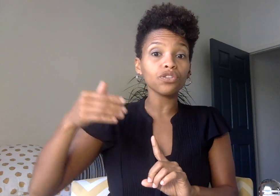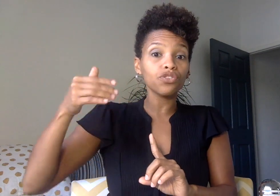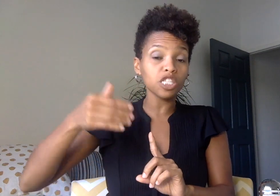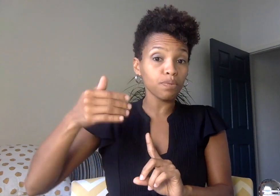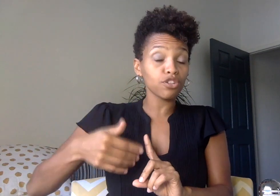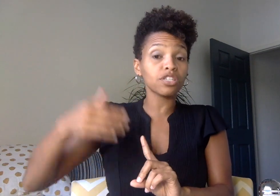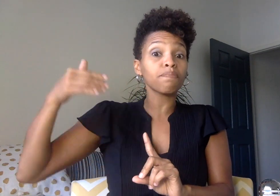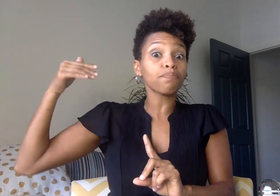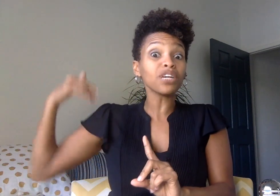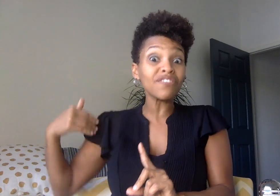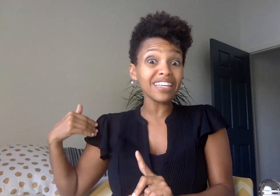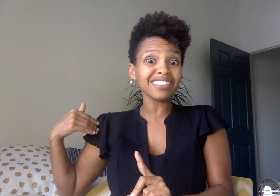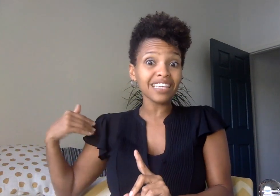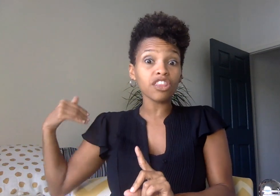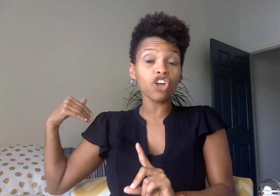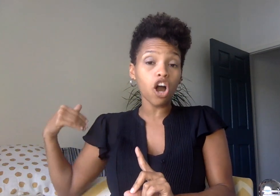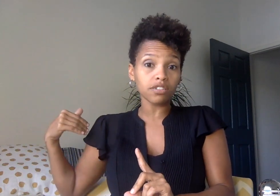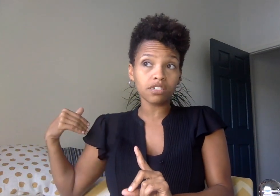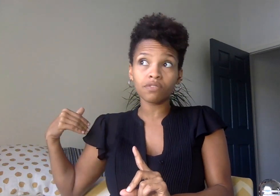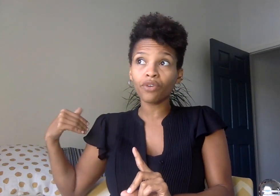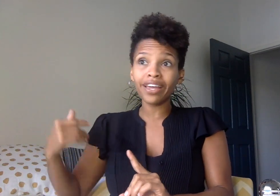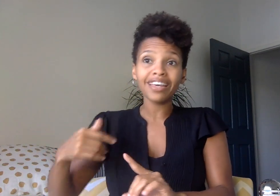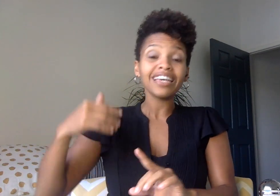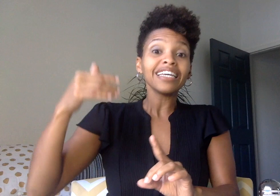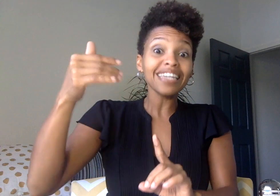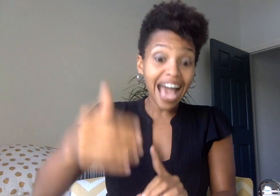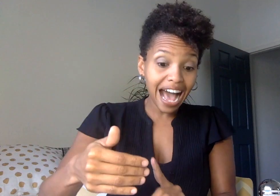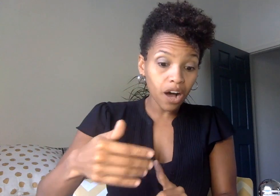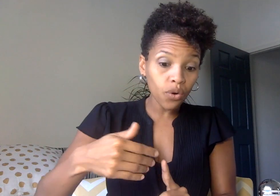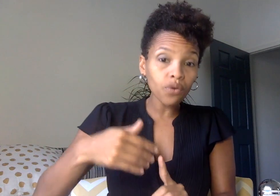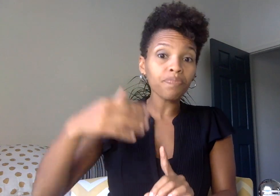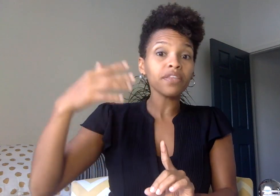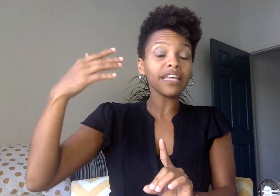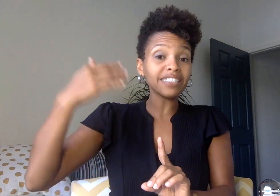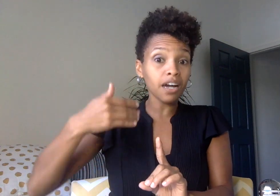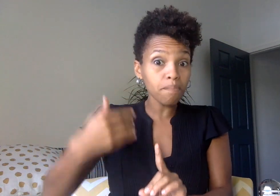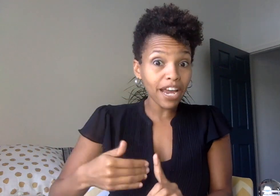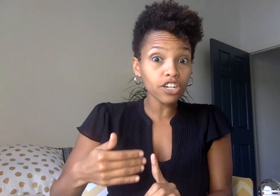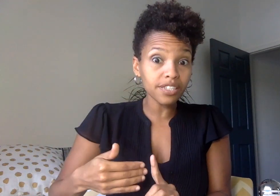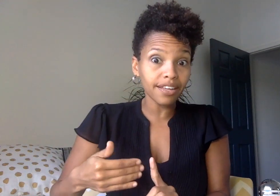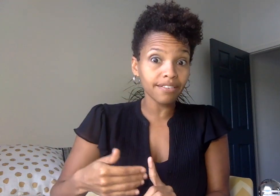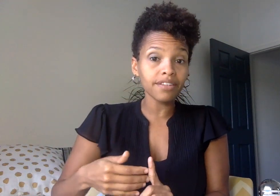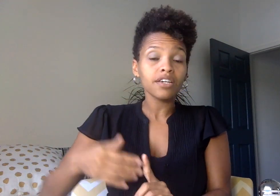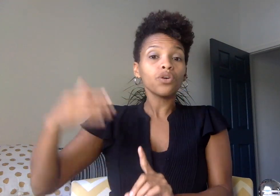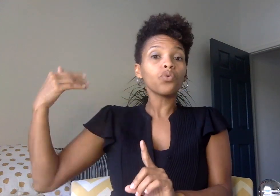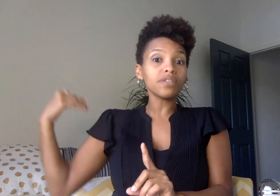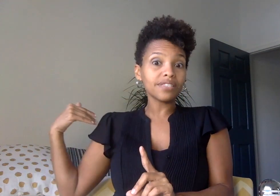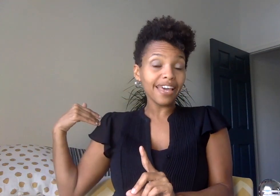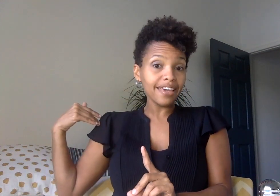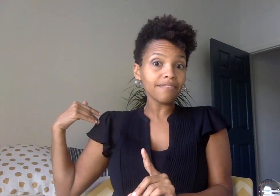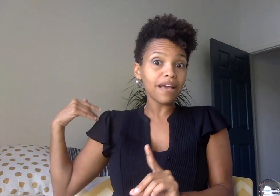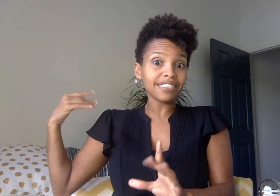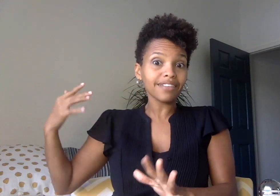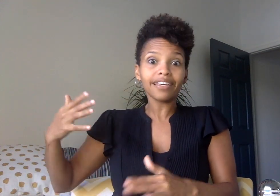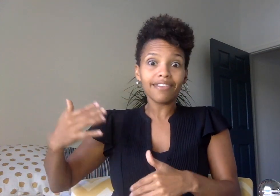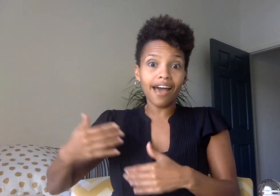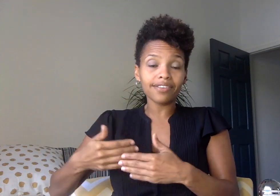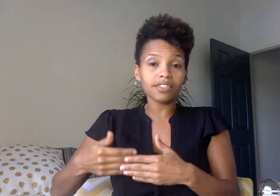this person previously thought, right? Now is a comparison saying basically that in